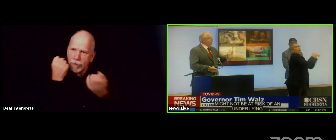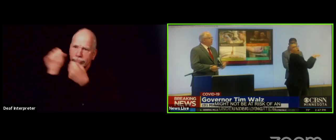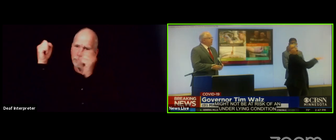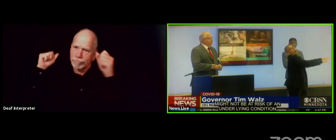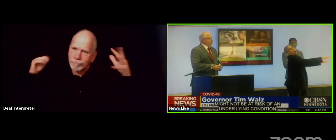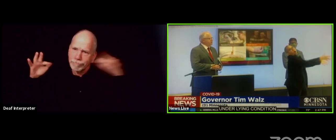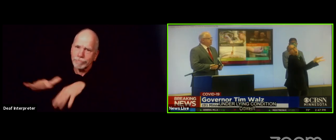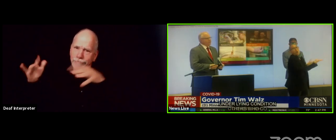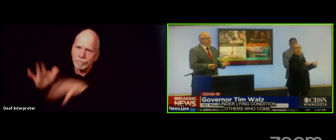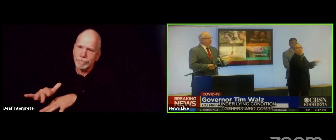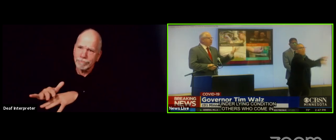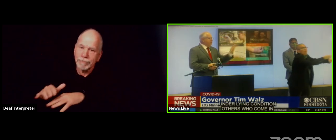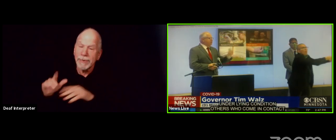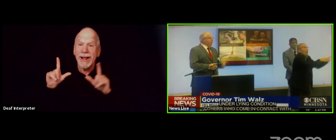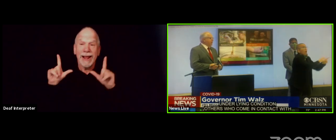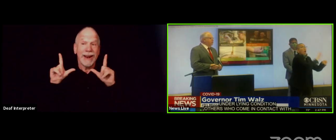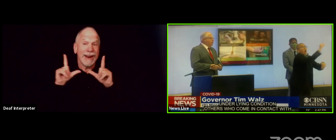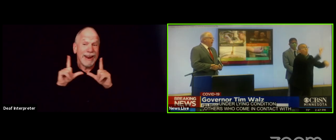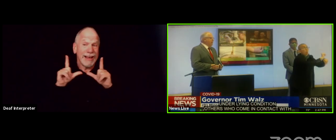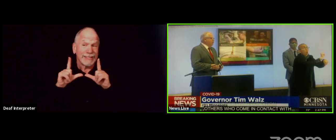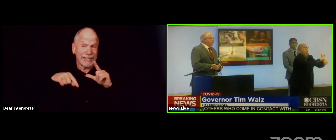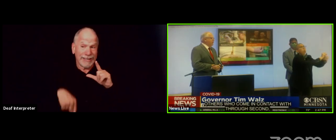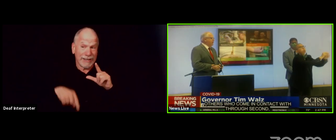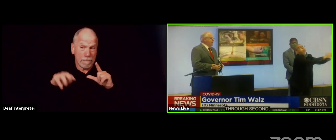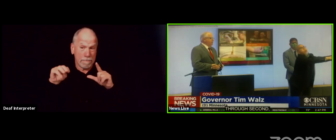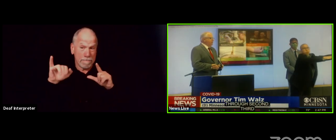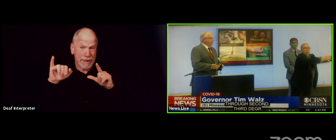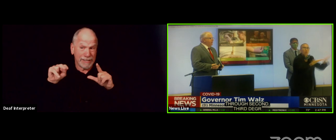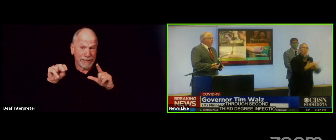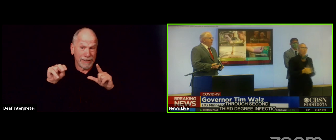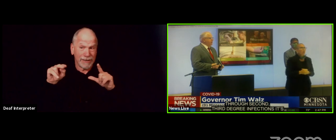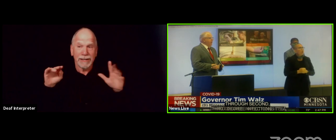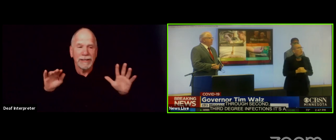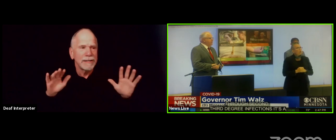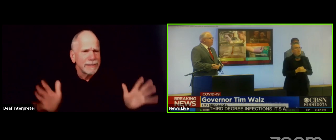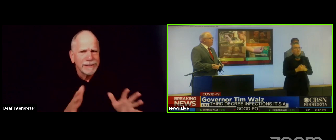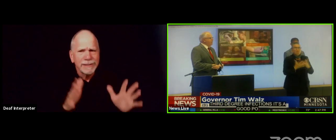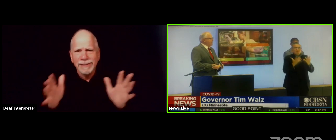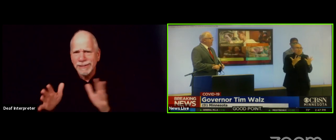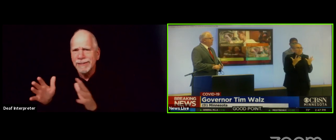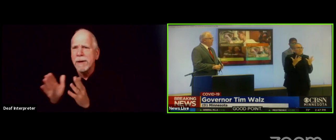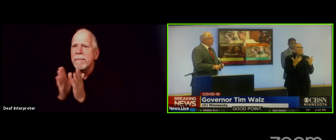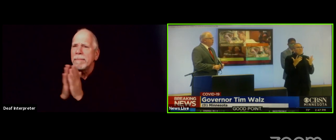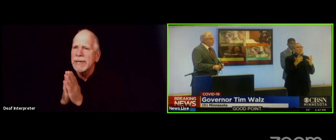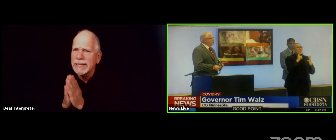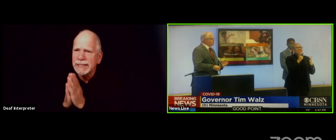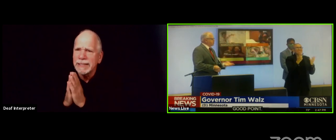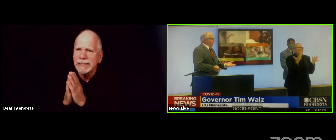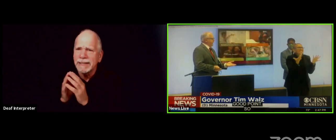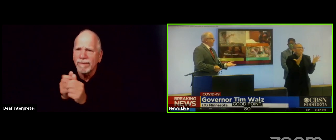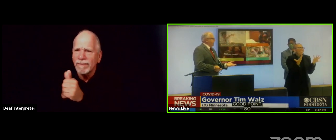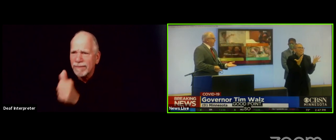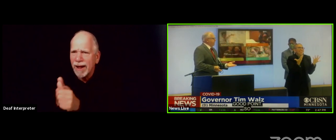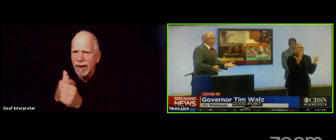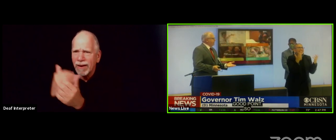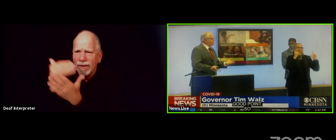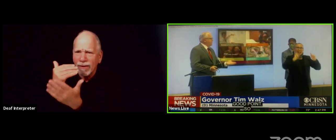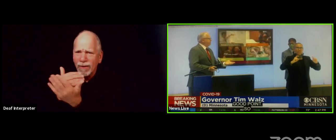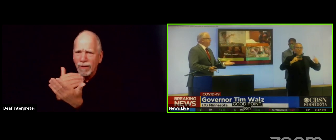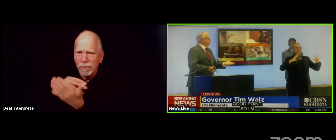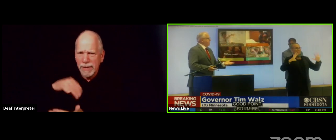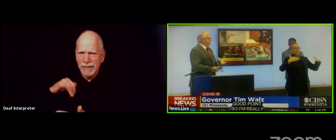degree infections. So it's a good point. So I'm really, at some point in time, the carrot turns to the stick and